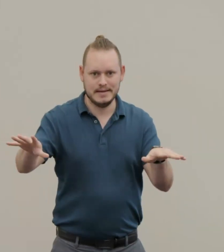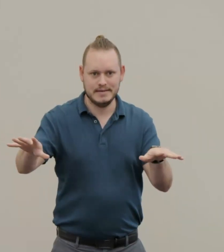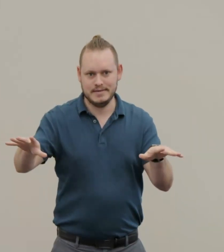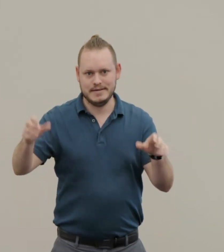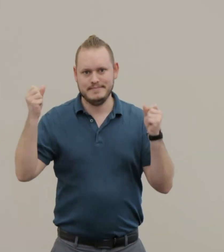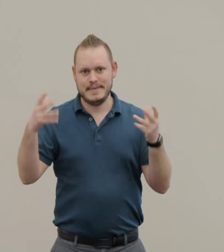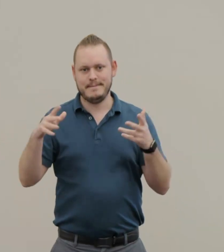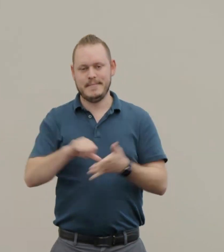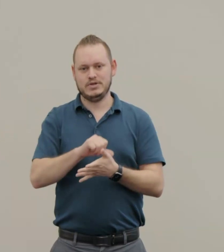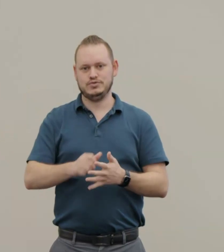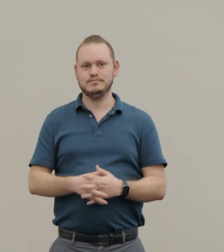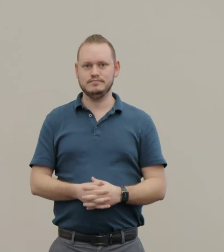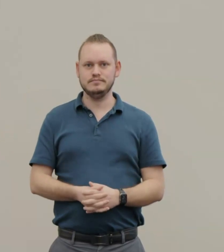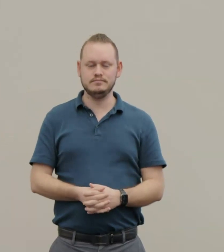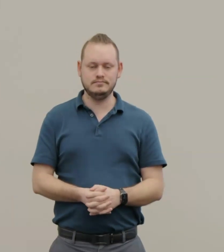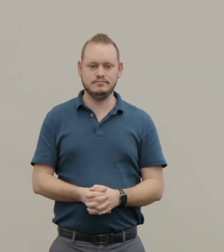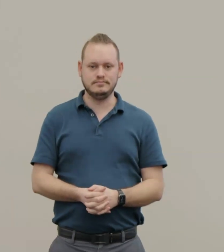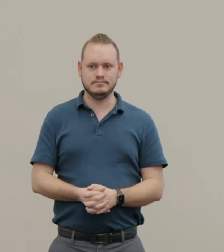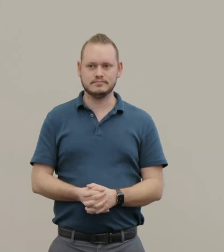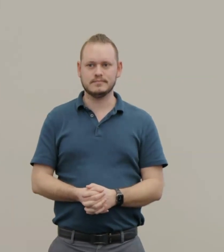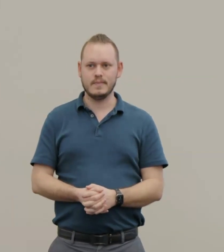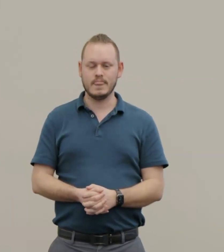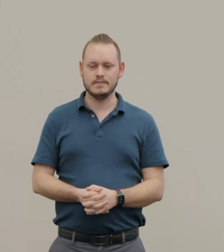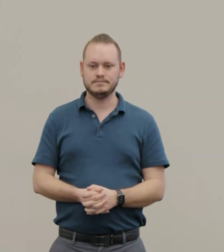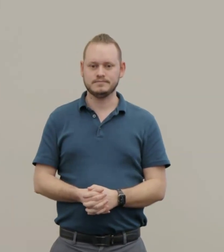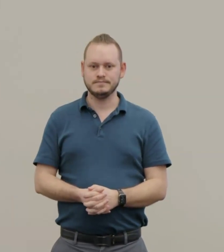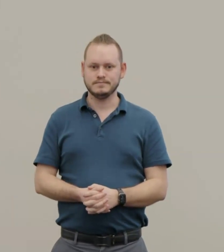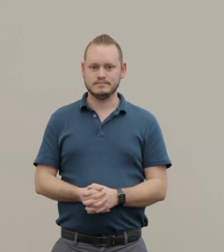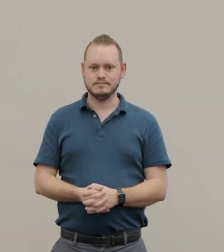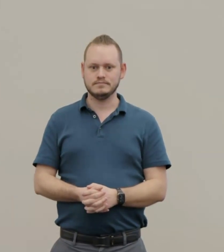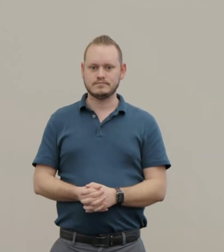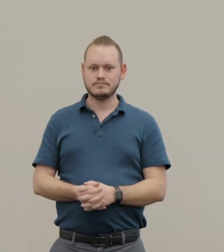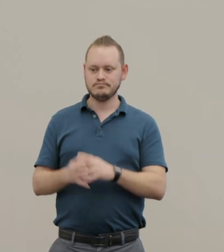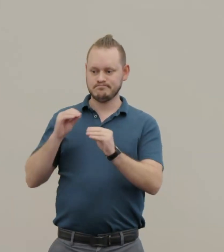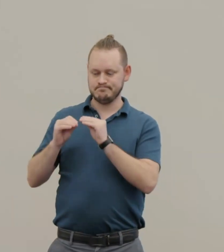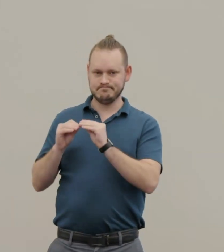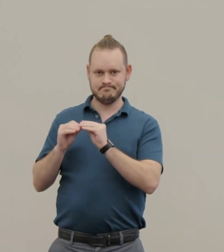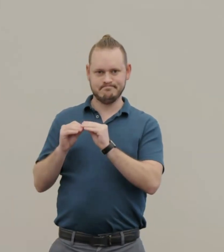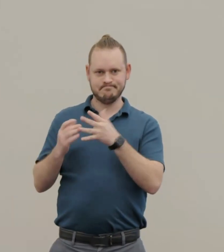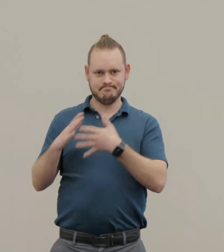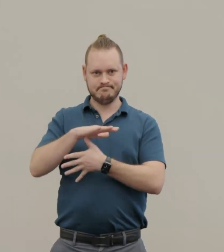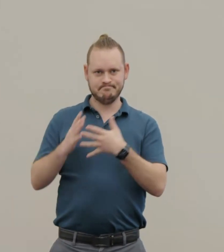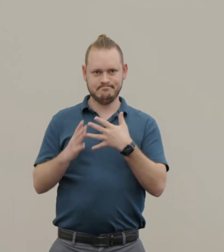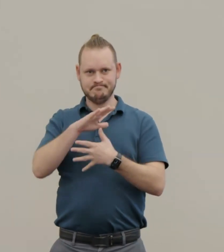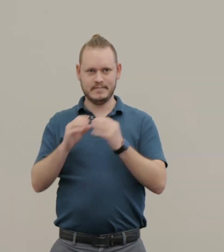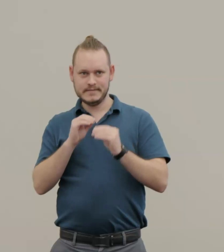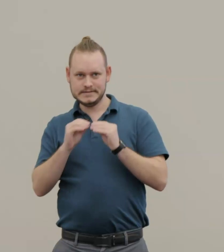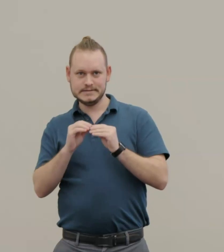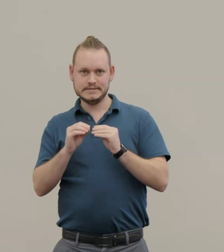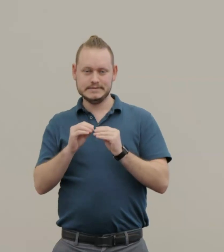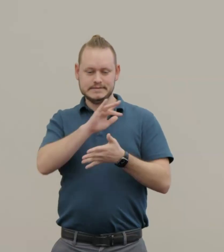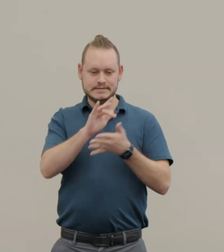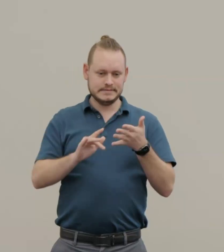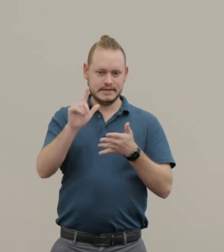across many pages, right? So if we can prioritize those templated fixes or component libraries or design